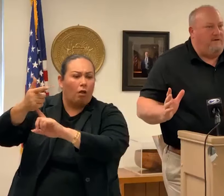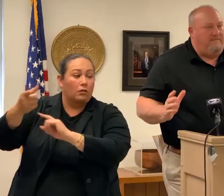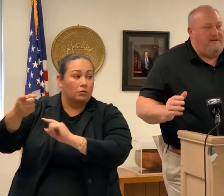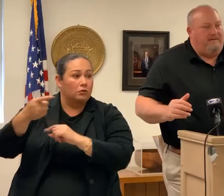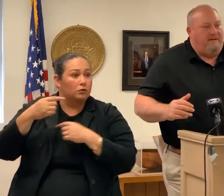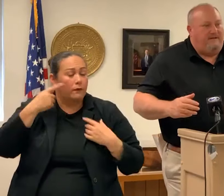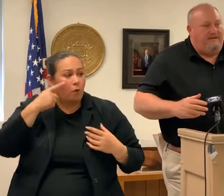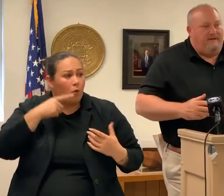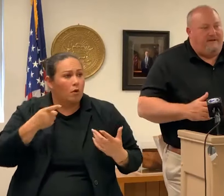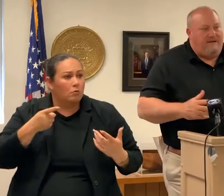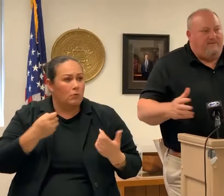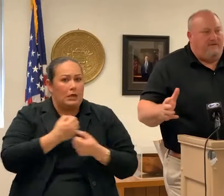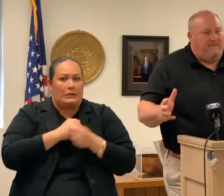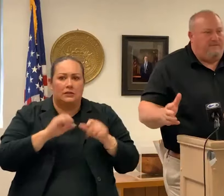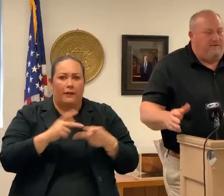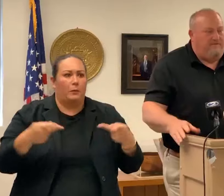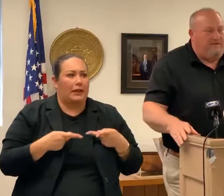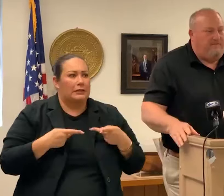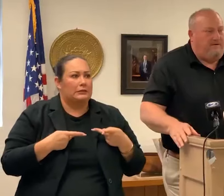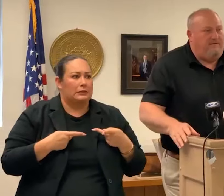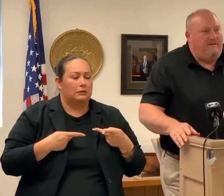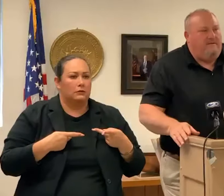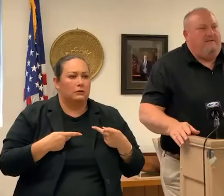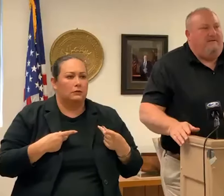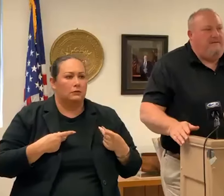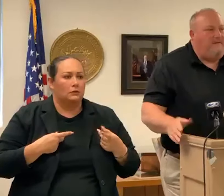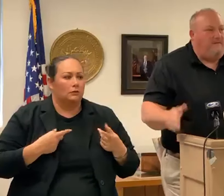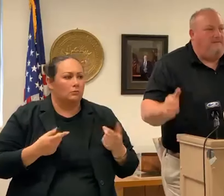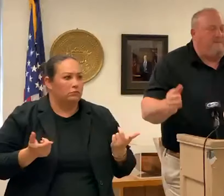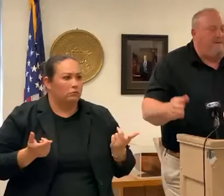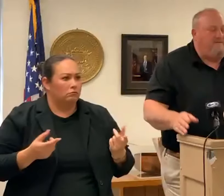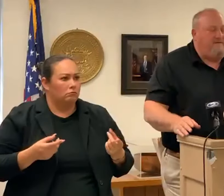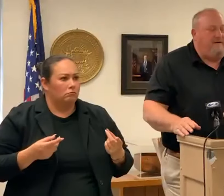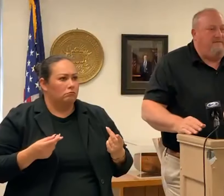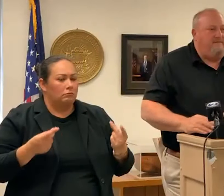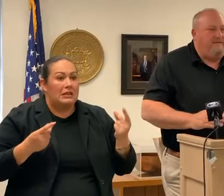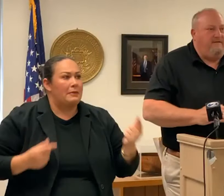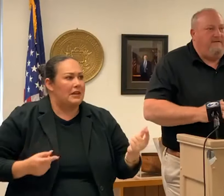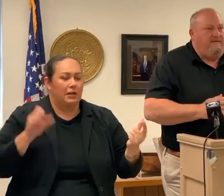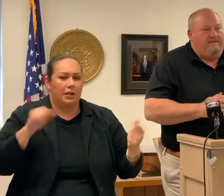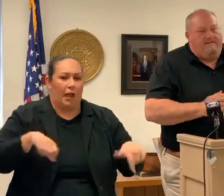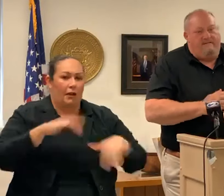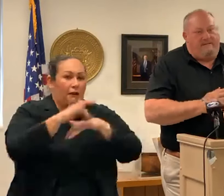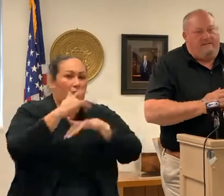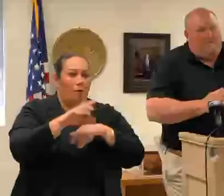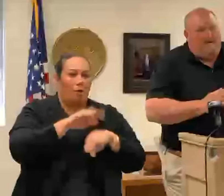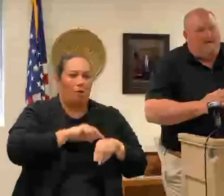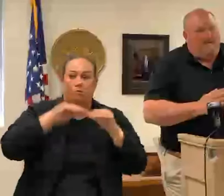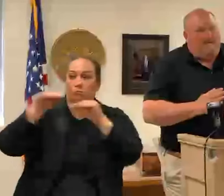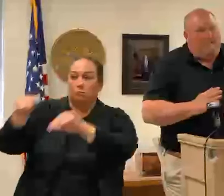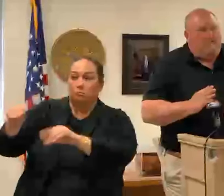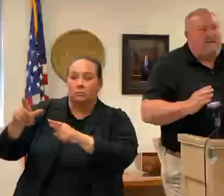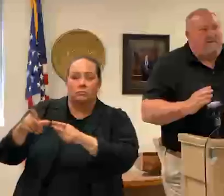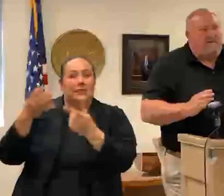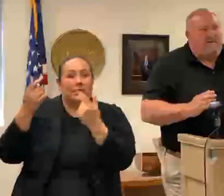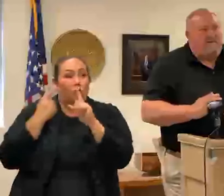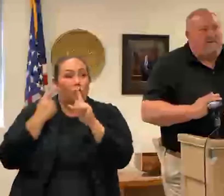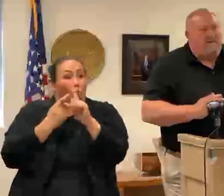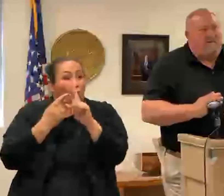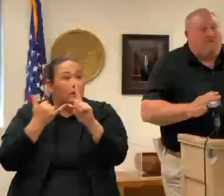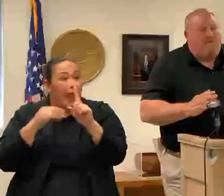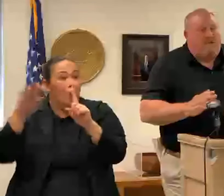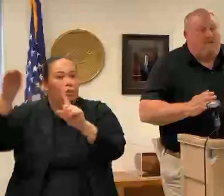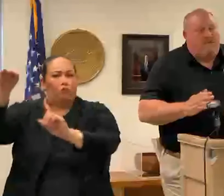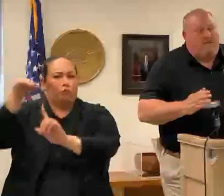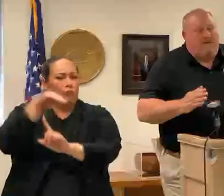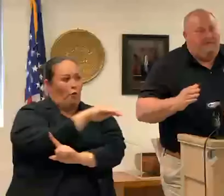to immediately make available to those that were left homeless by the fires. The goal now is to move them to a